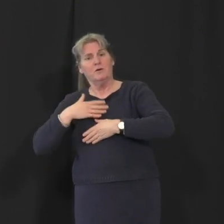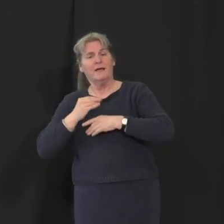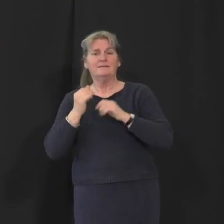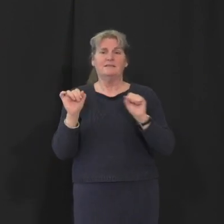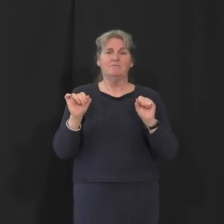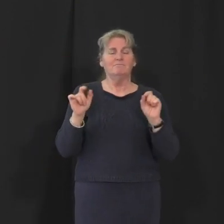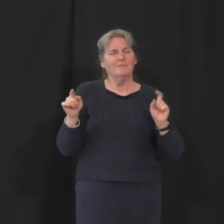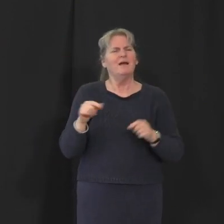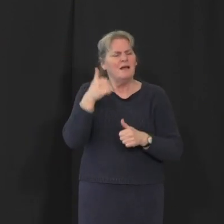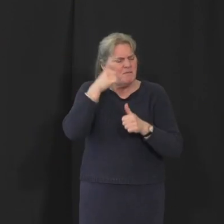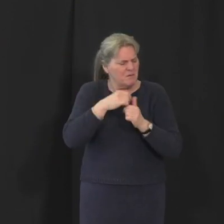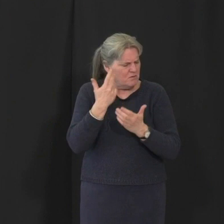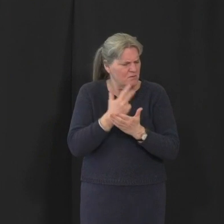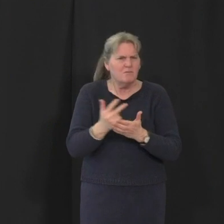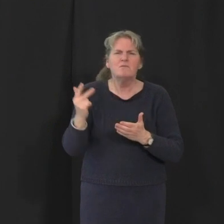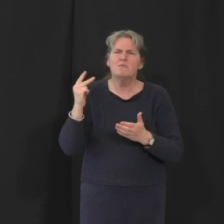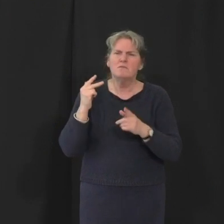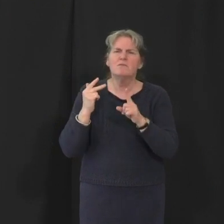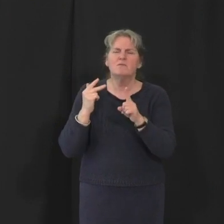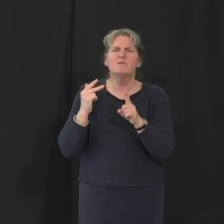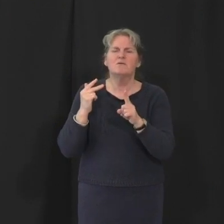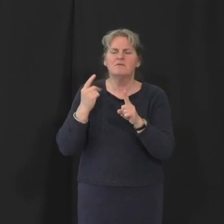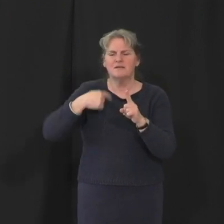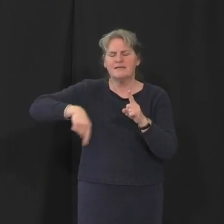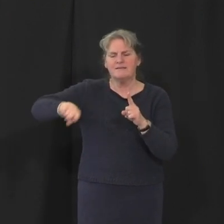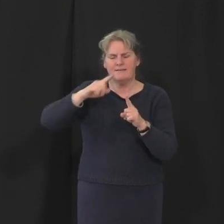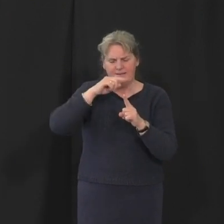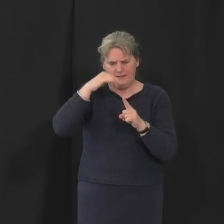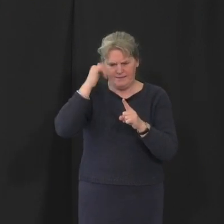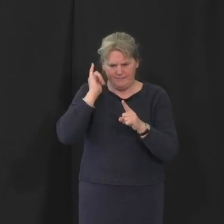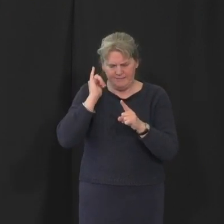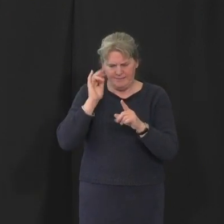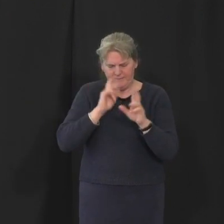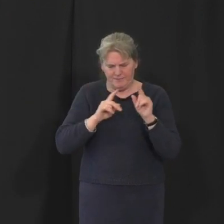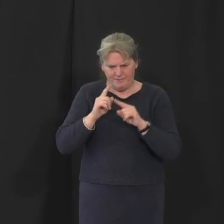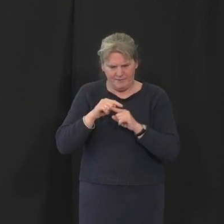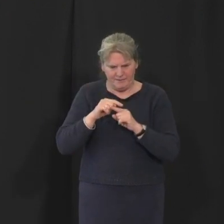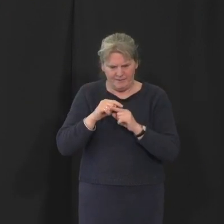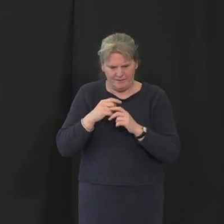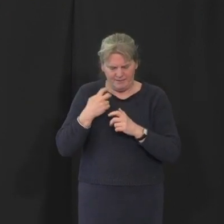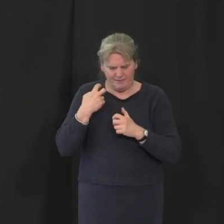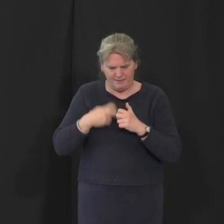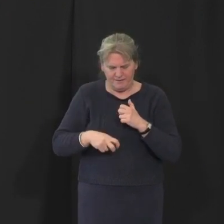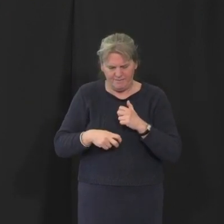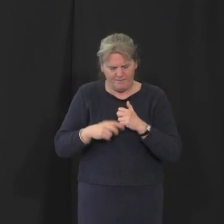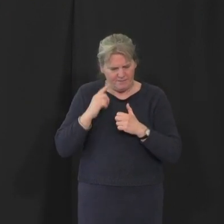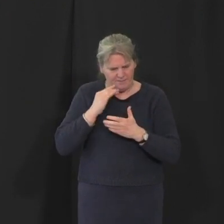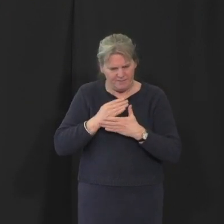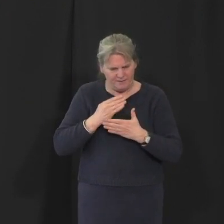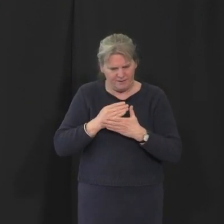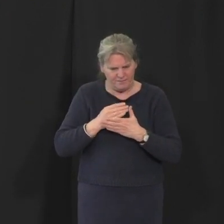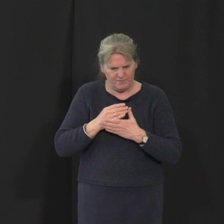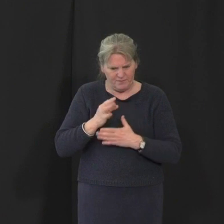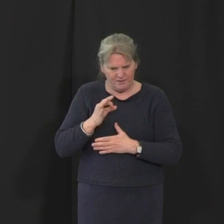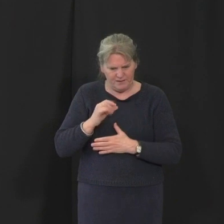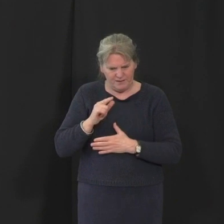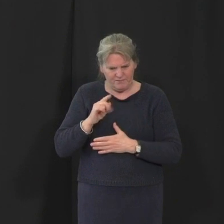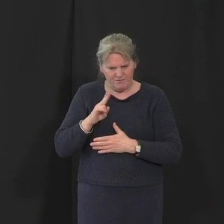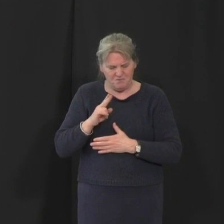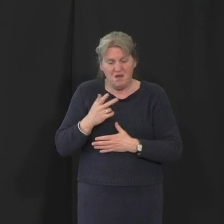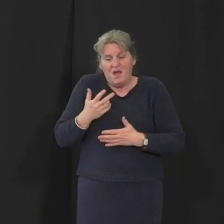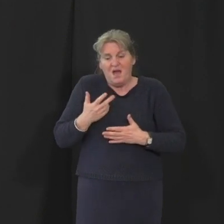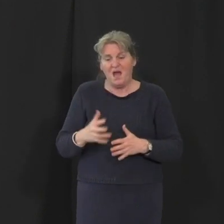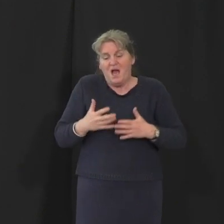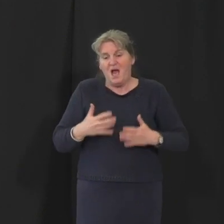weeks ago where we thought as the Yukon, it's hard to think about a flu as something else other than I don't want to